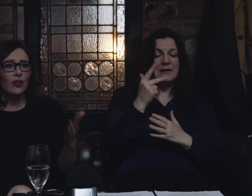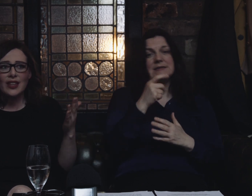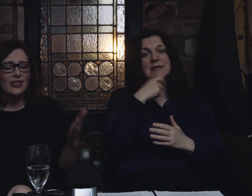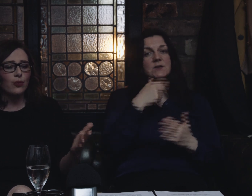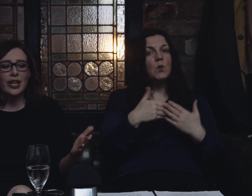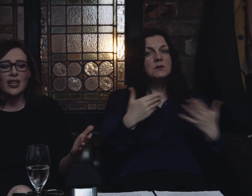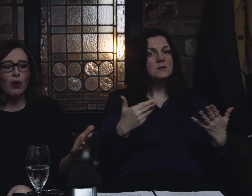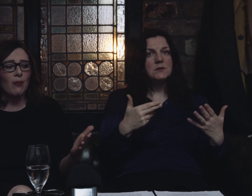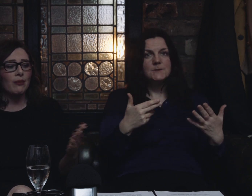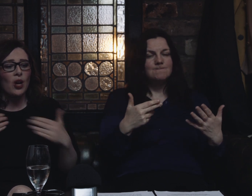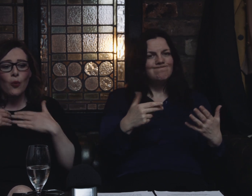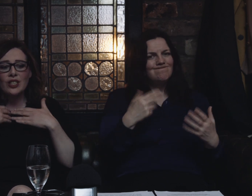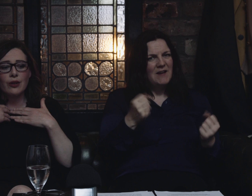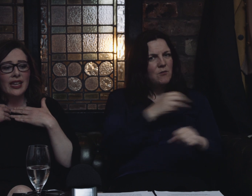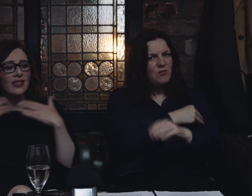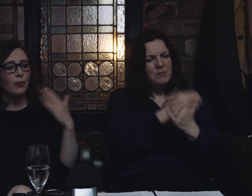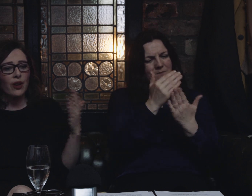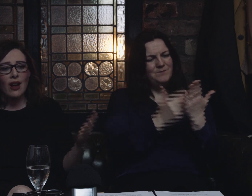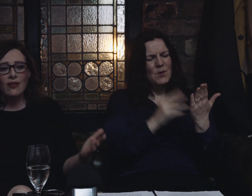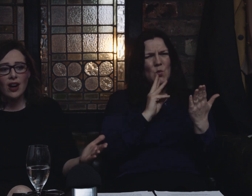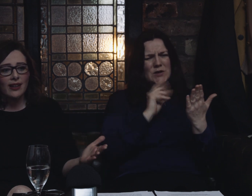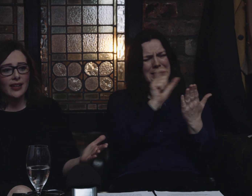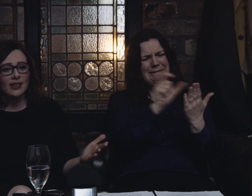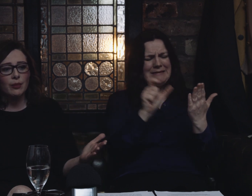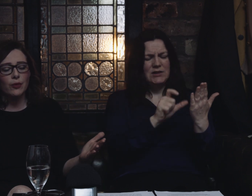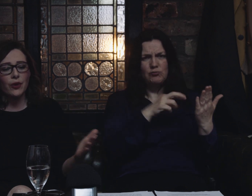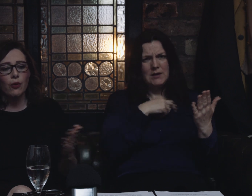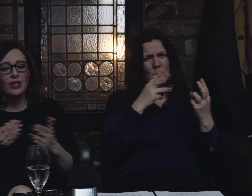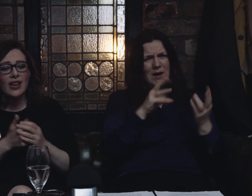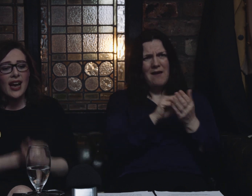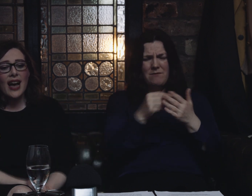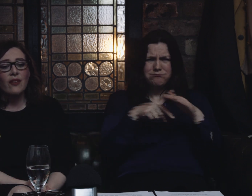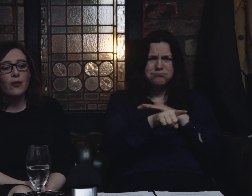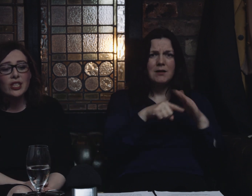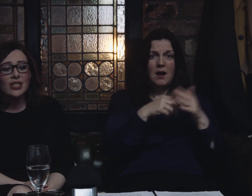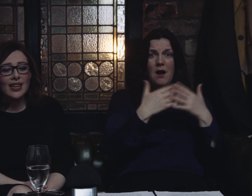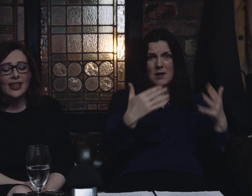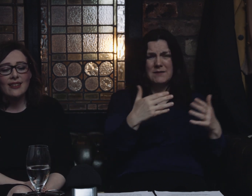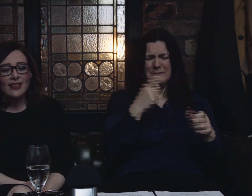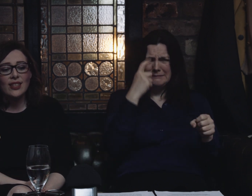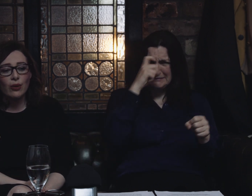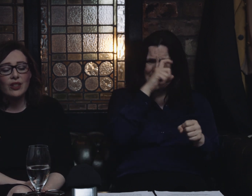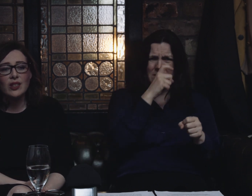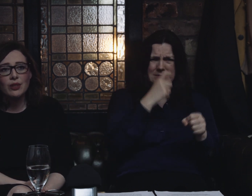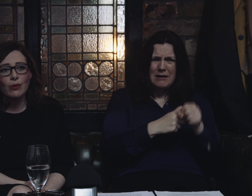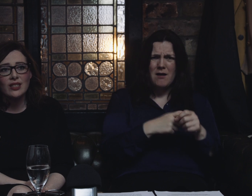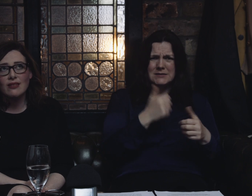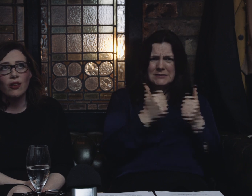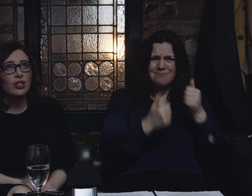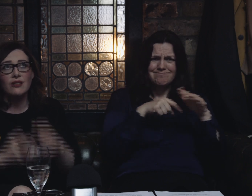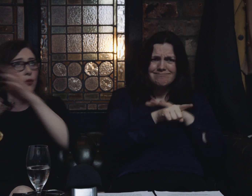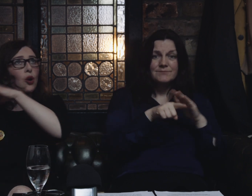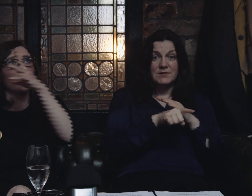said, look, this is really a problem. We're just going to end up with a lot of hard cases before the court. And unfortunately, the